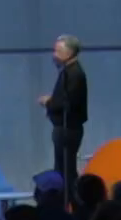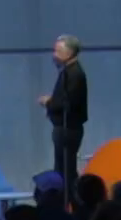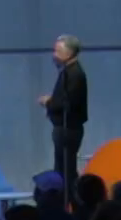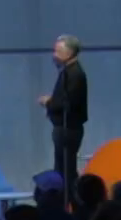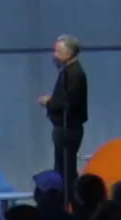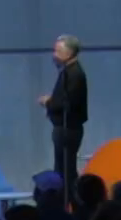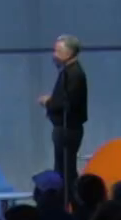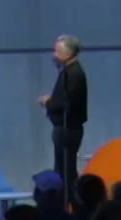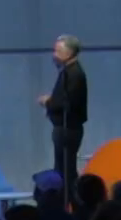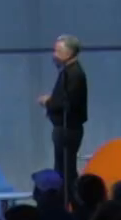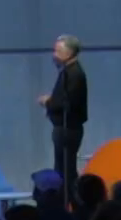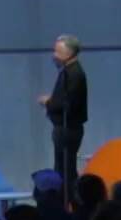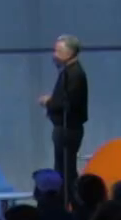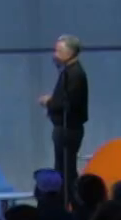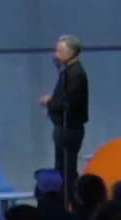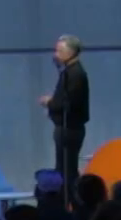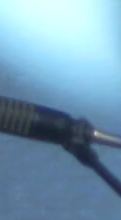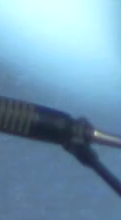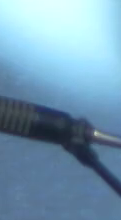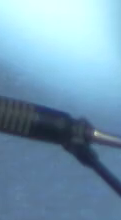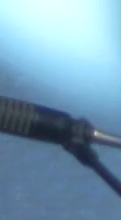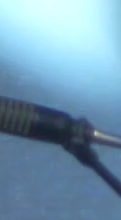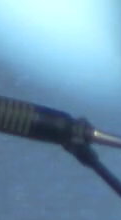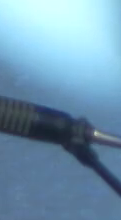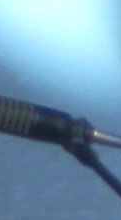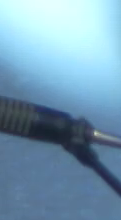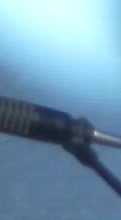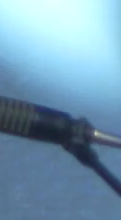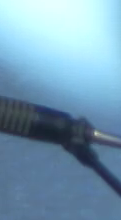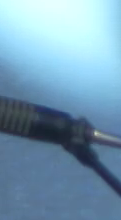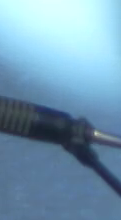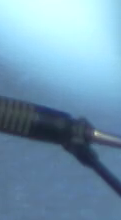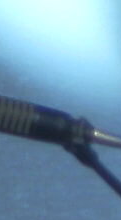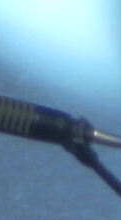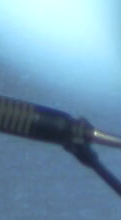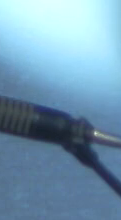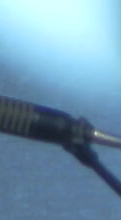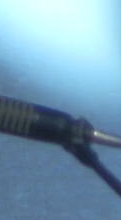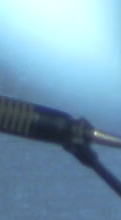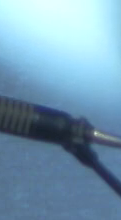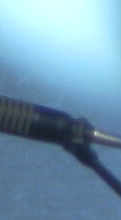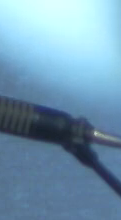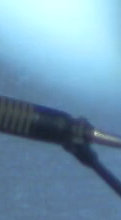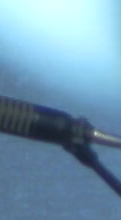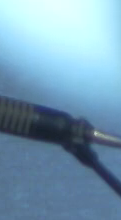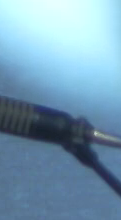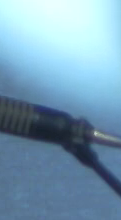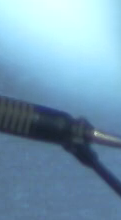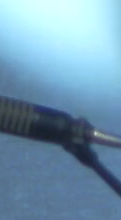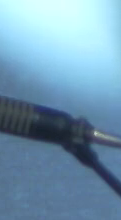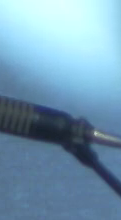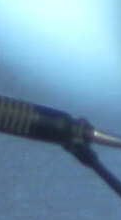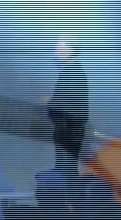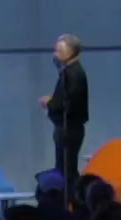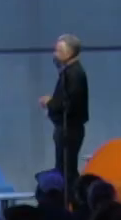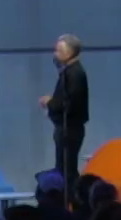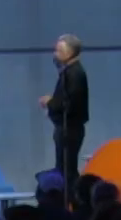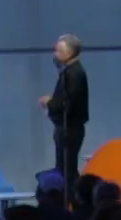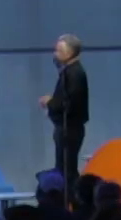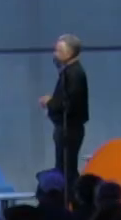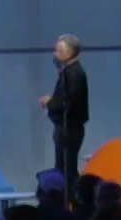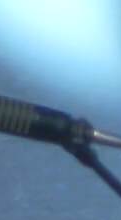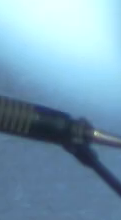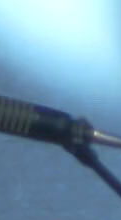And then in the morning, if I play, it's a lot of coffee. It sounds like this. Okay, and this side is the volume